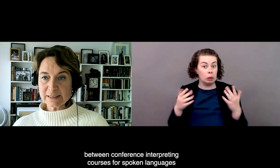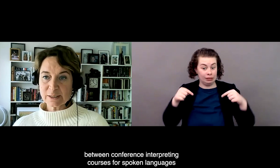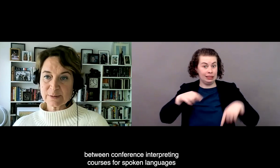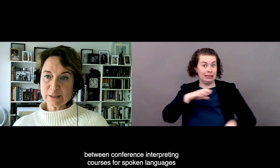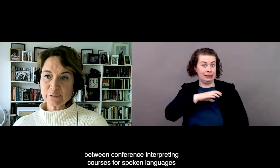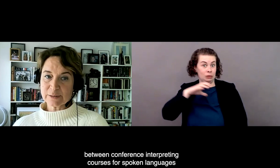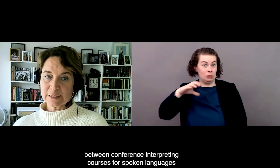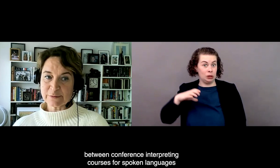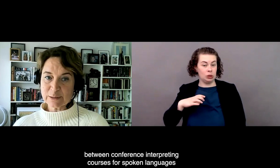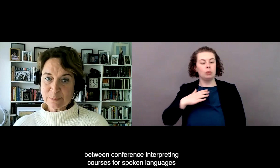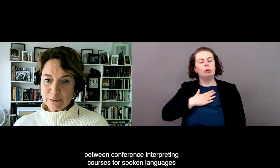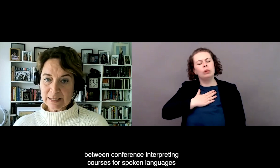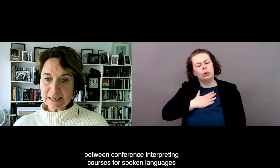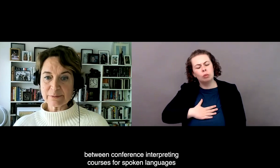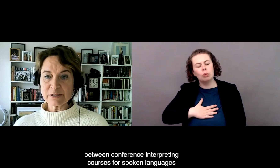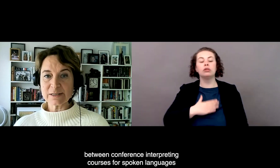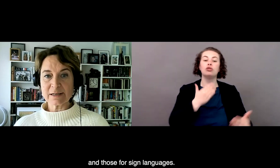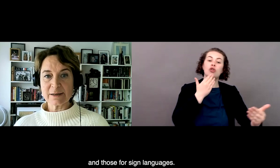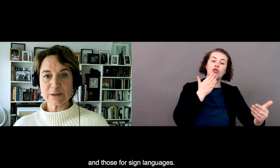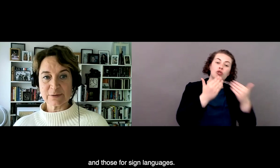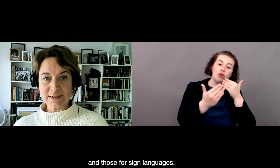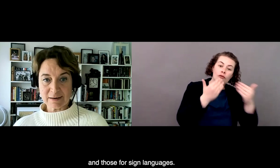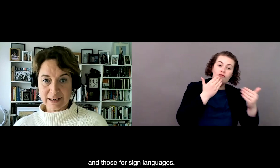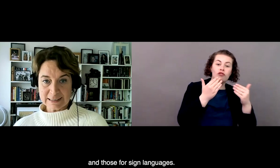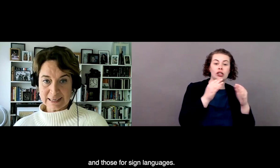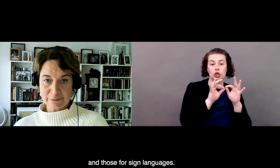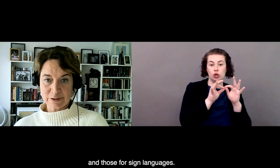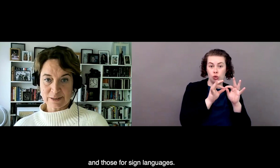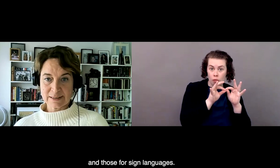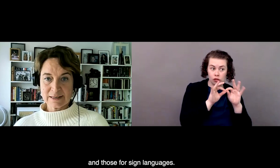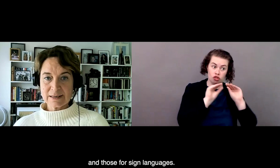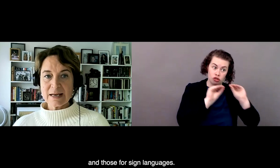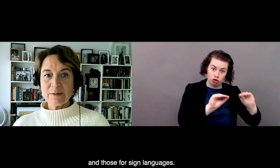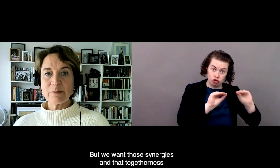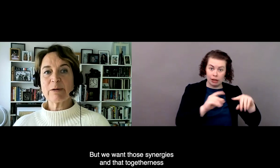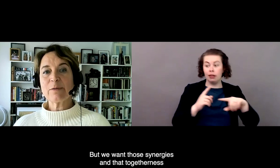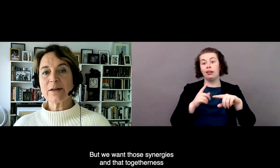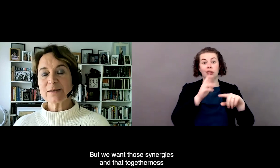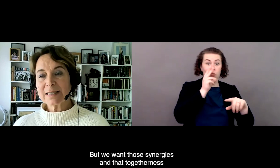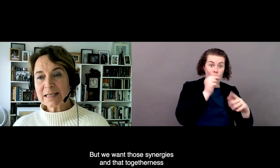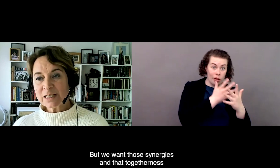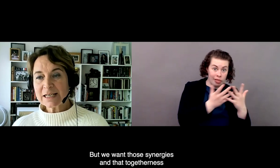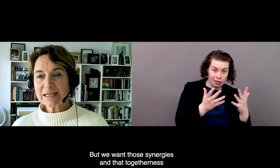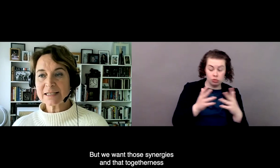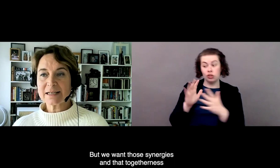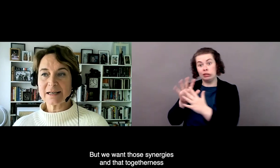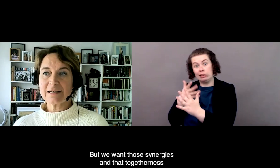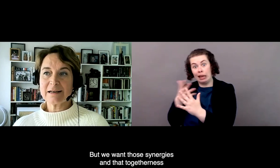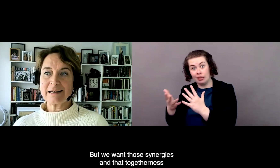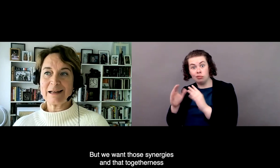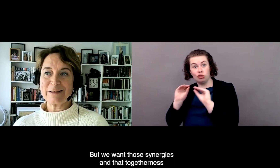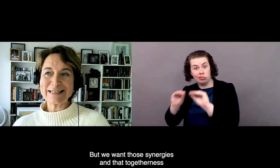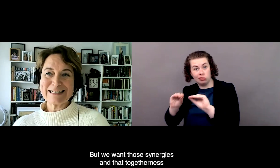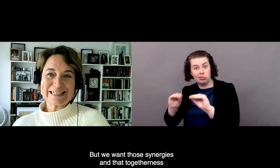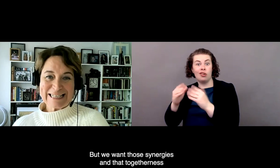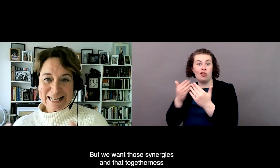interpreting courses for spoken languages and those for signed languages. But we want those synergies and that